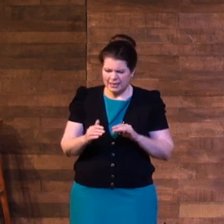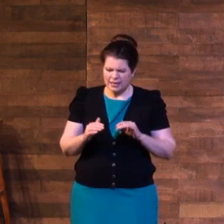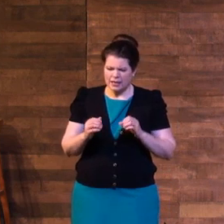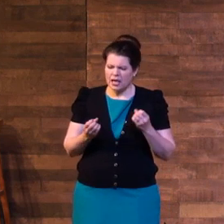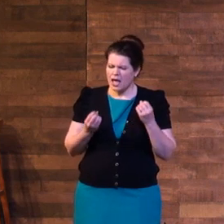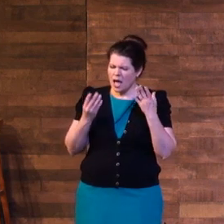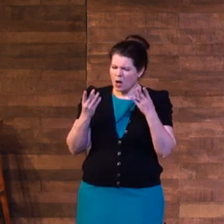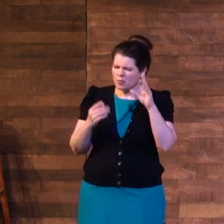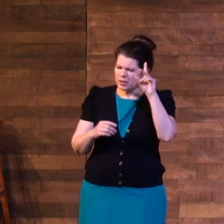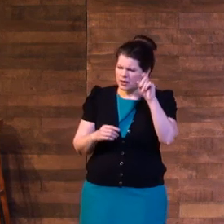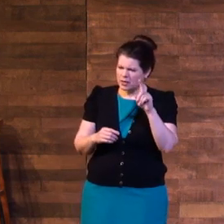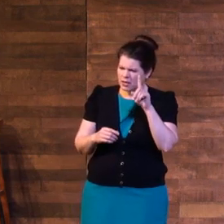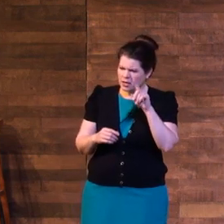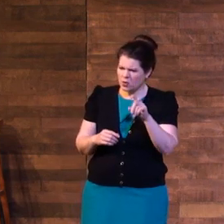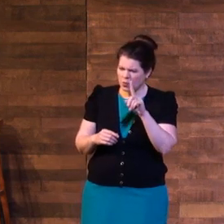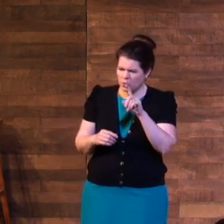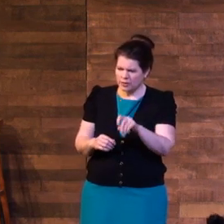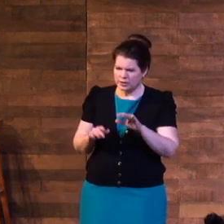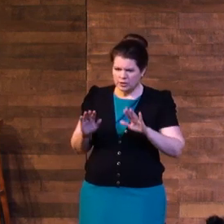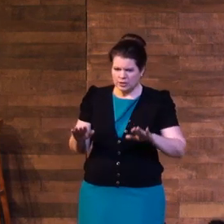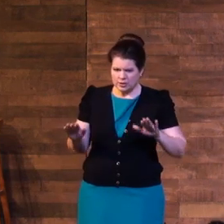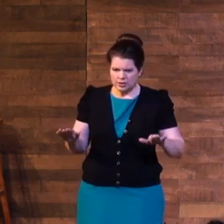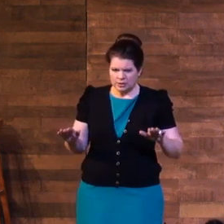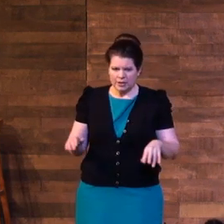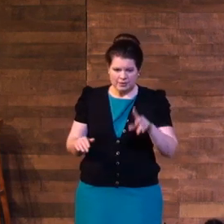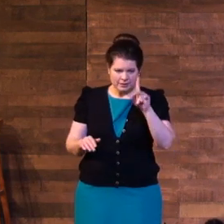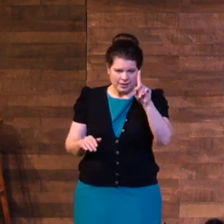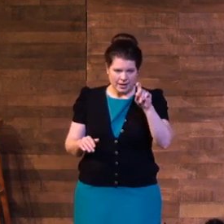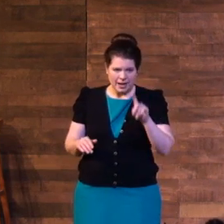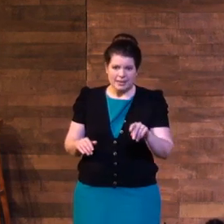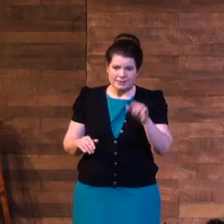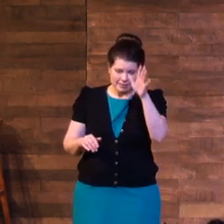a child ask their parent every day?